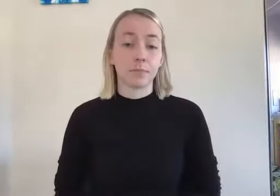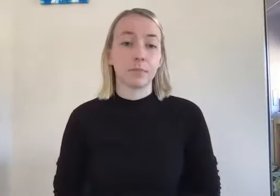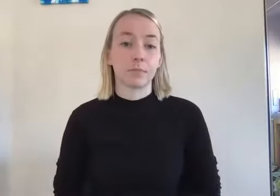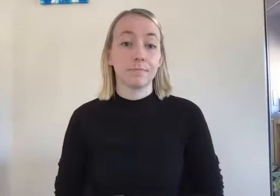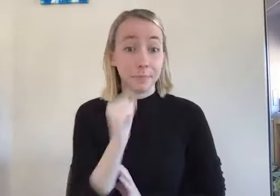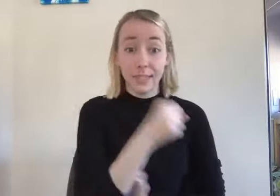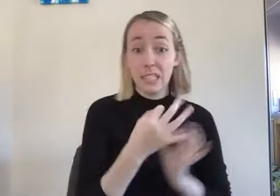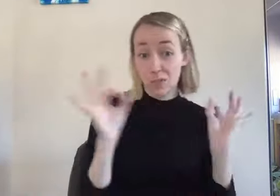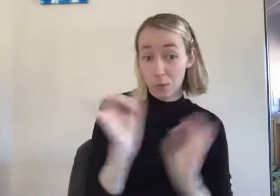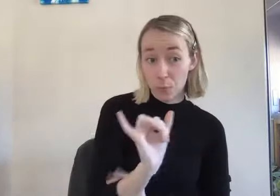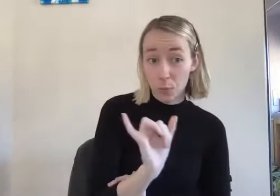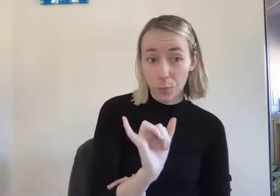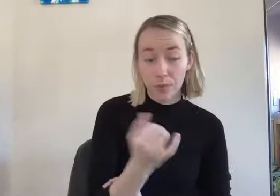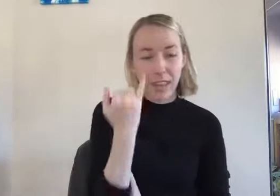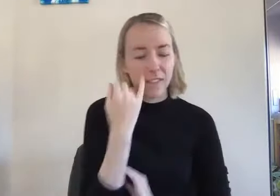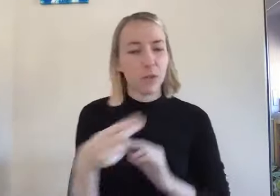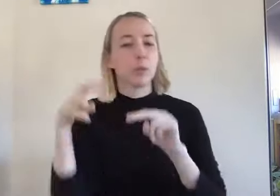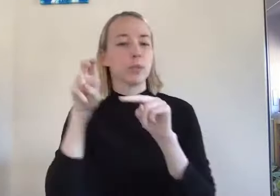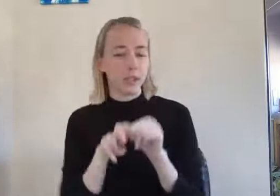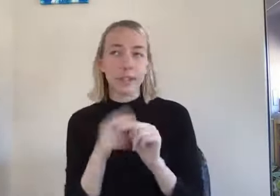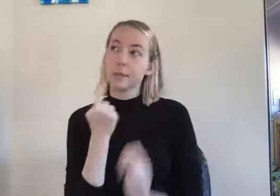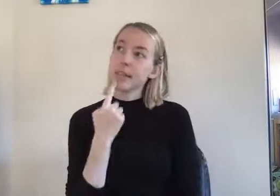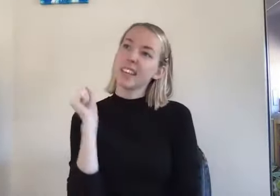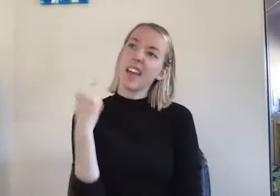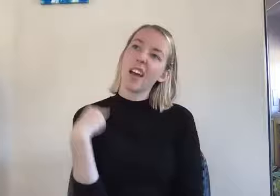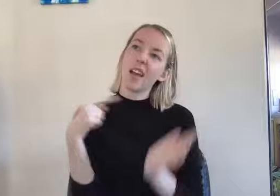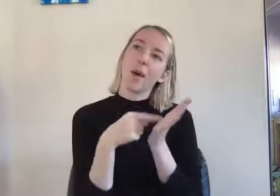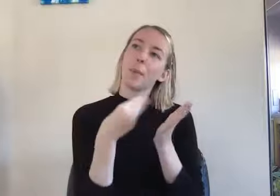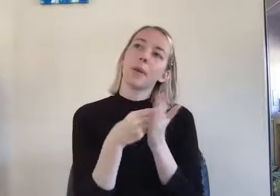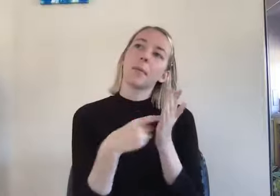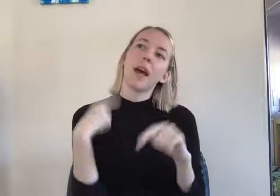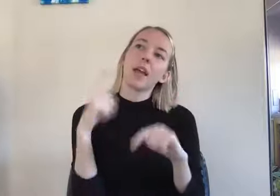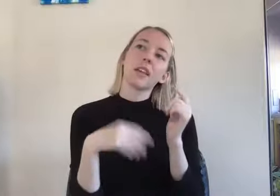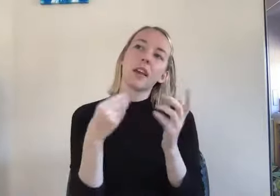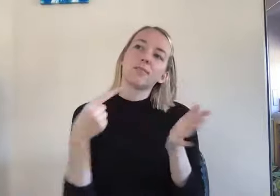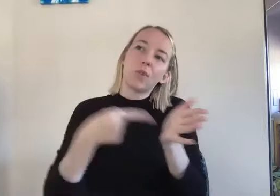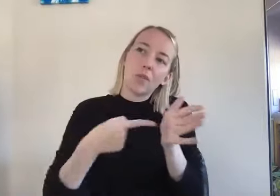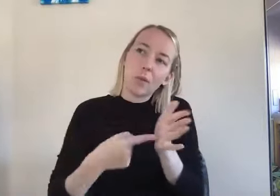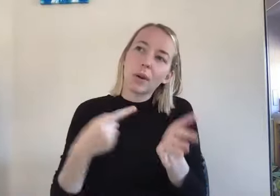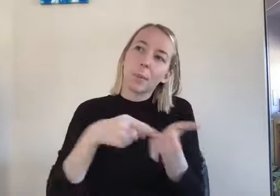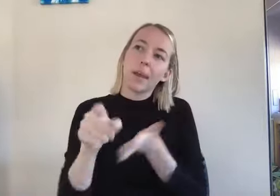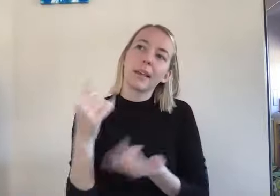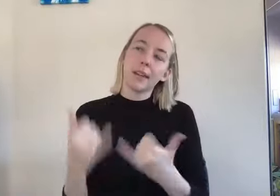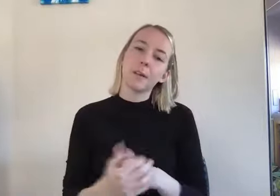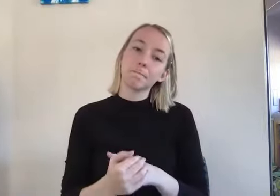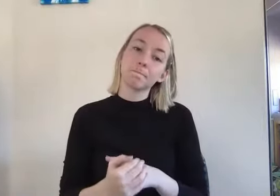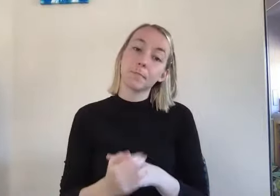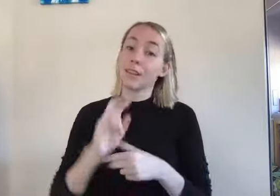the freedom, if you sit there and you say, yeah, I owe them money, but I can't afford to pay them back, then